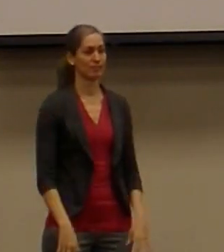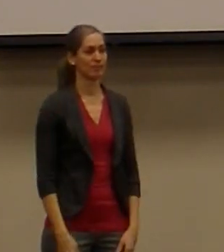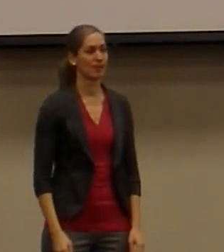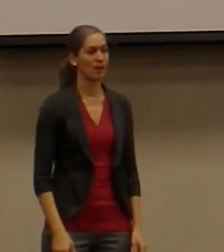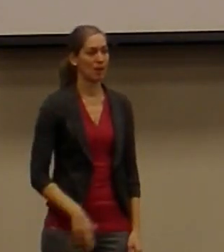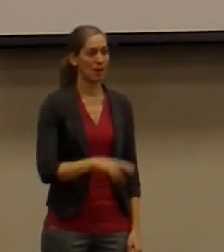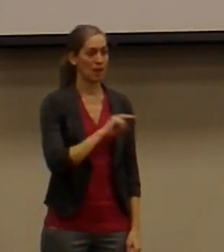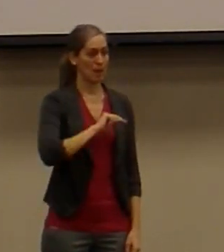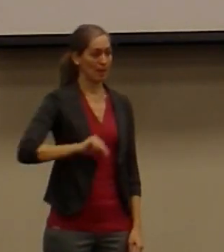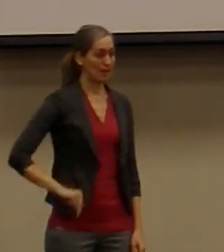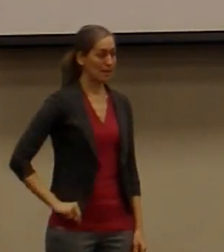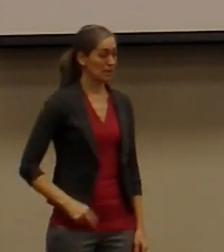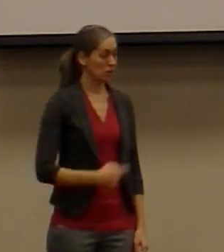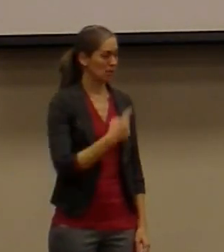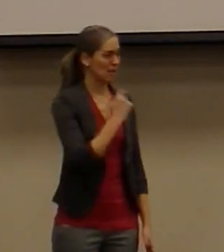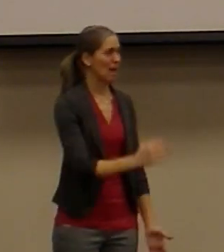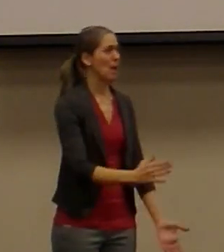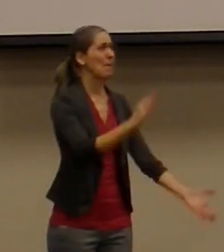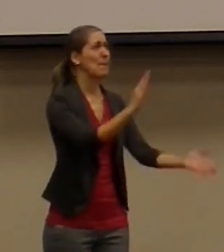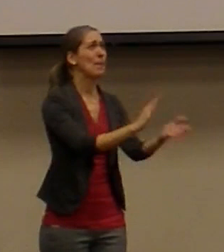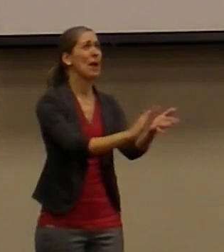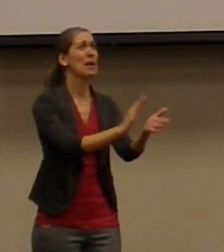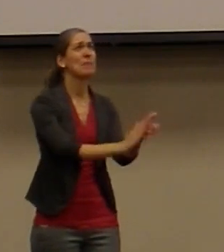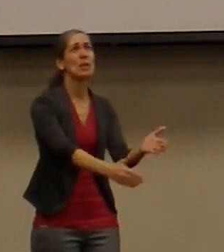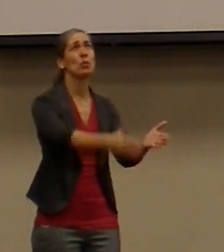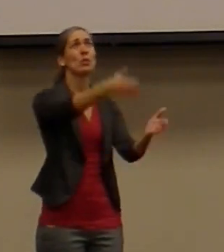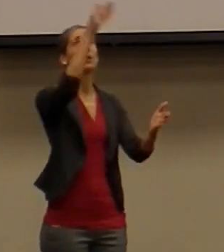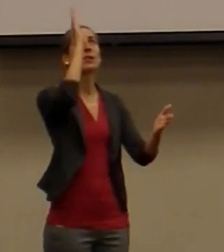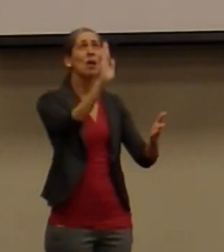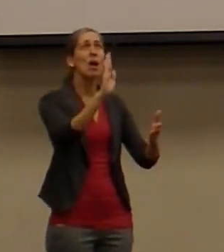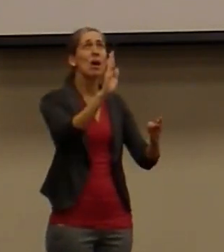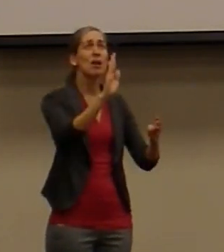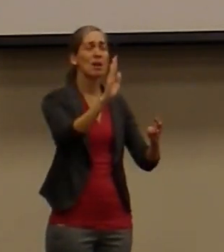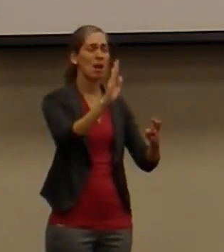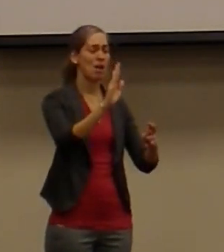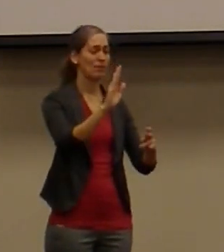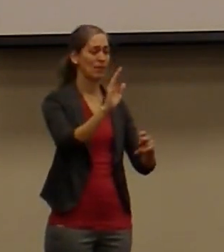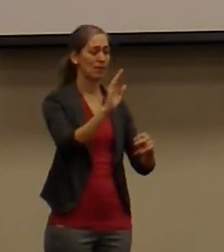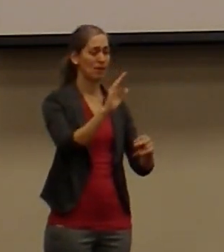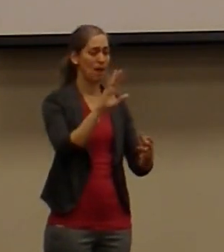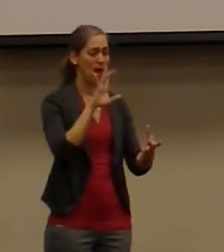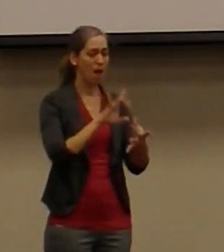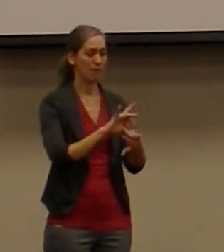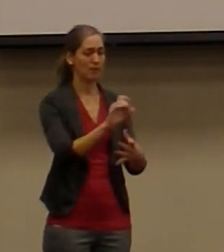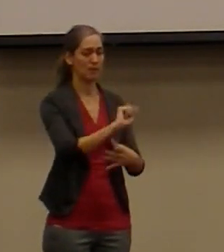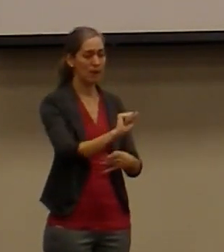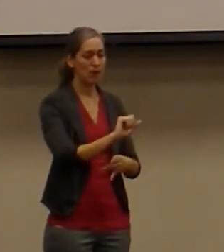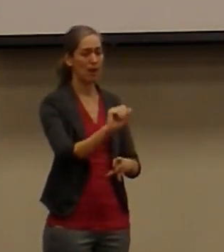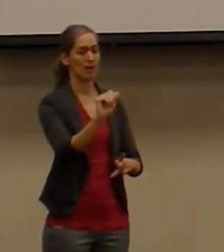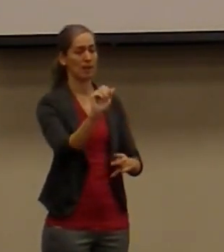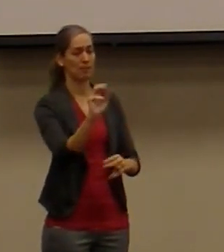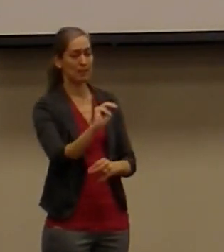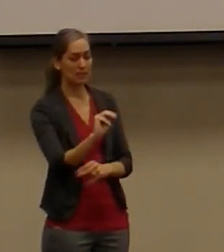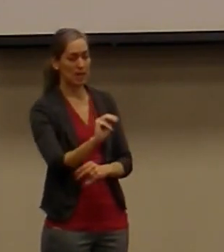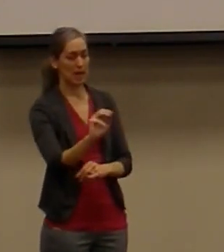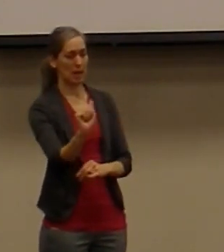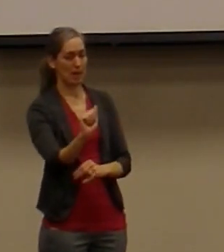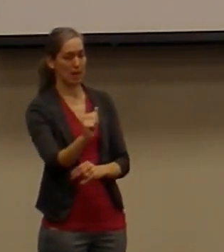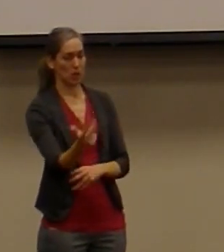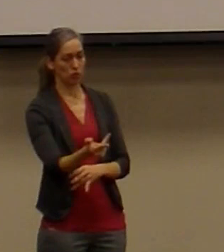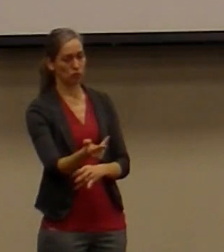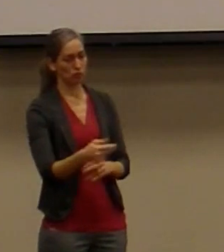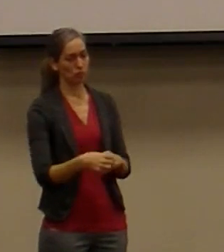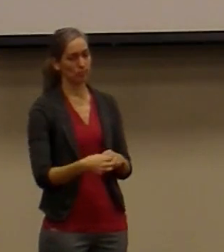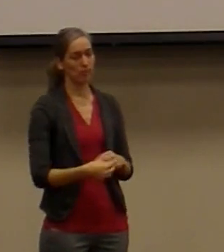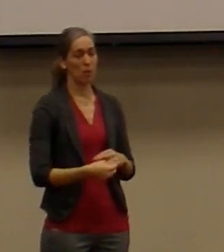Then Nebuchadnezzar said, "Praise be to the God of Shadrach, Meshach, and Abednego, who has sent